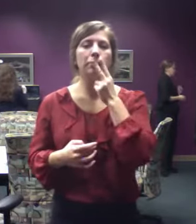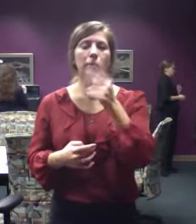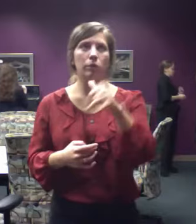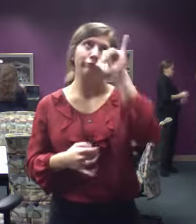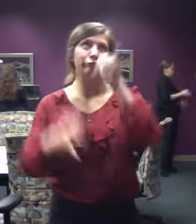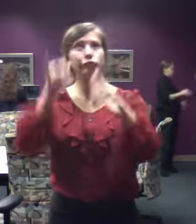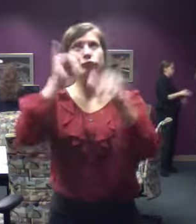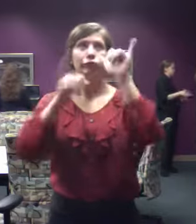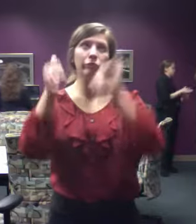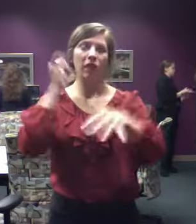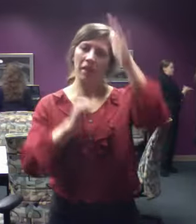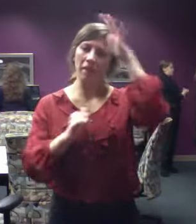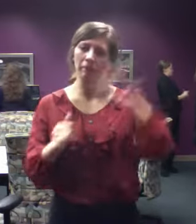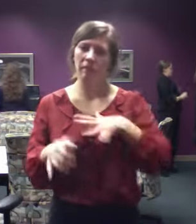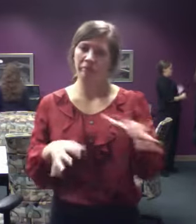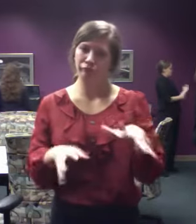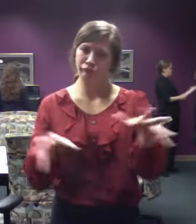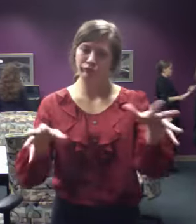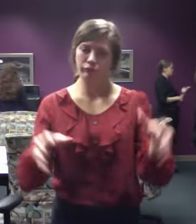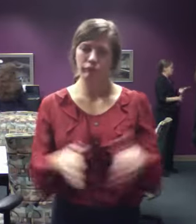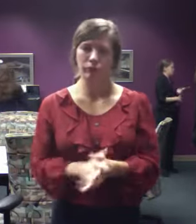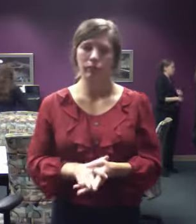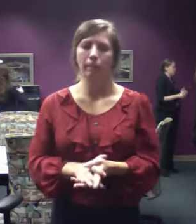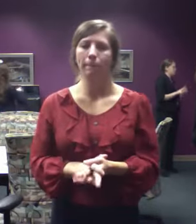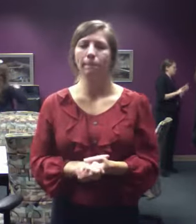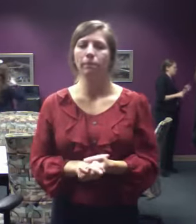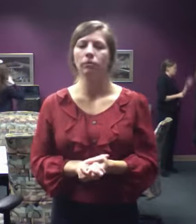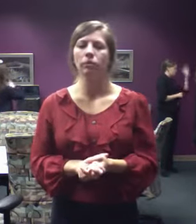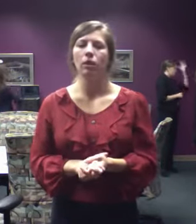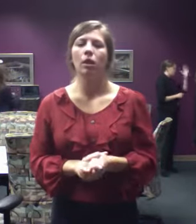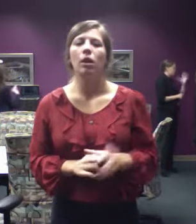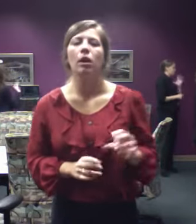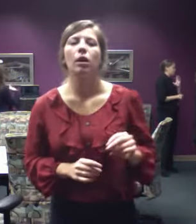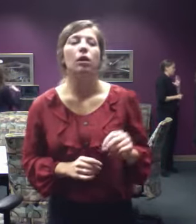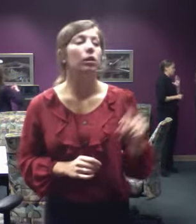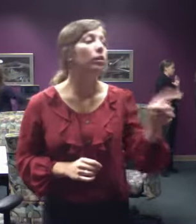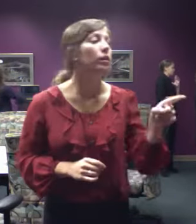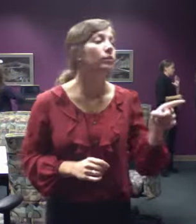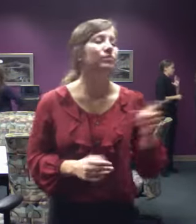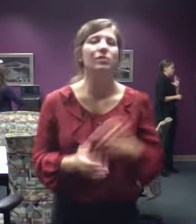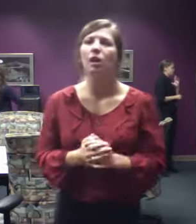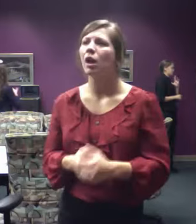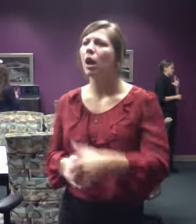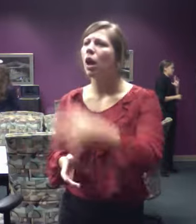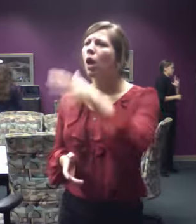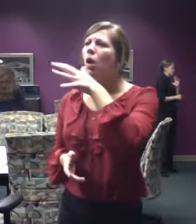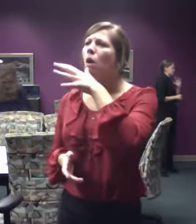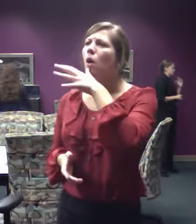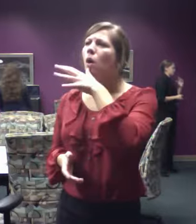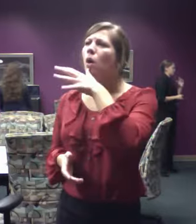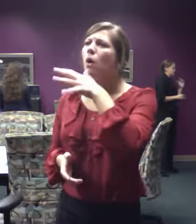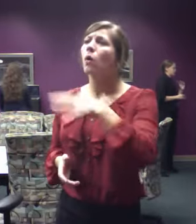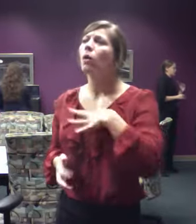So, like, weren't there women fighting too? Right. The question was, weren't there more women fighting too?